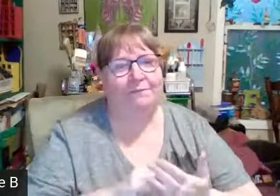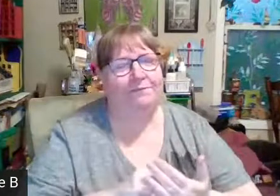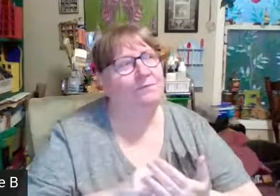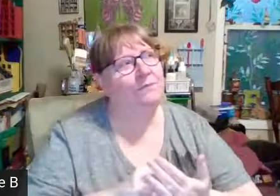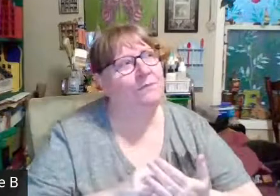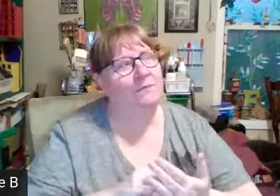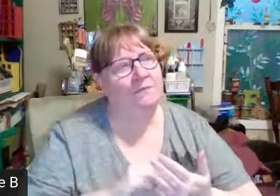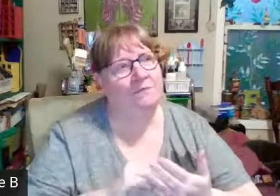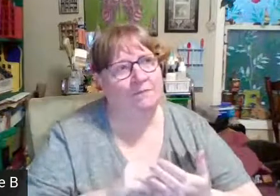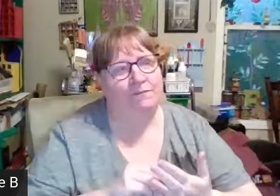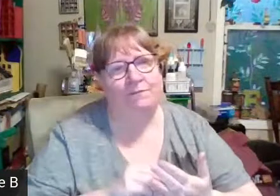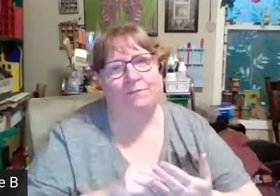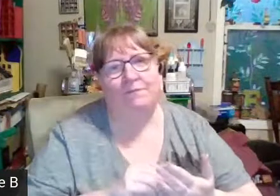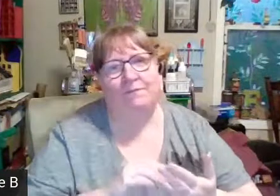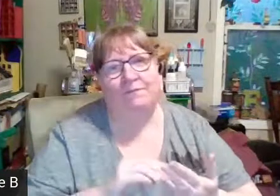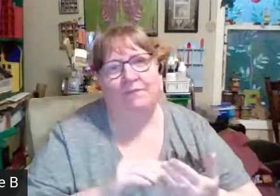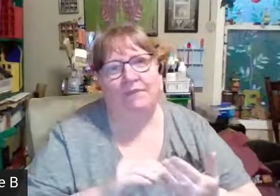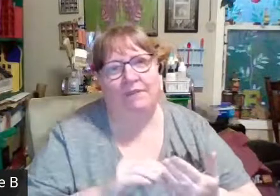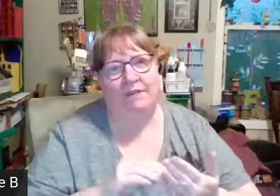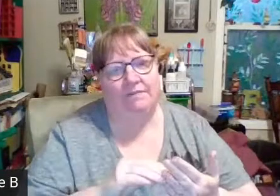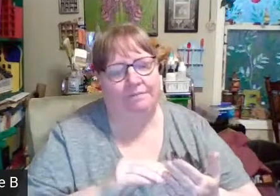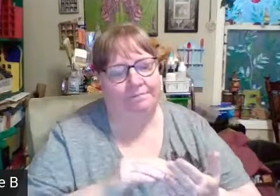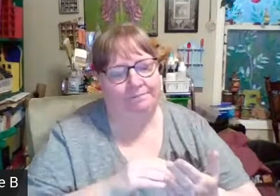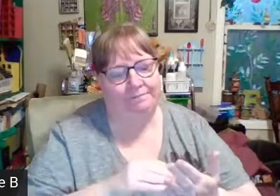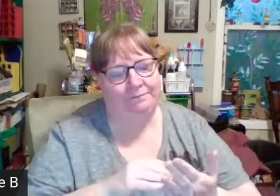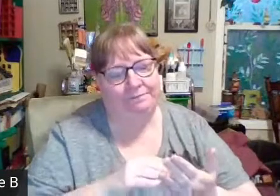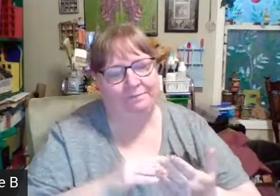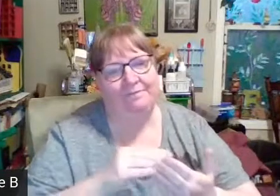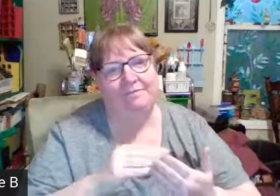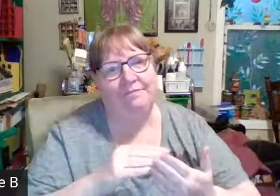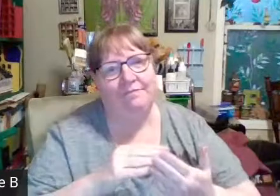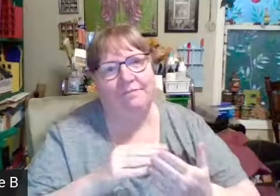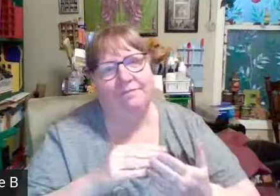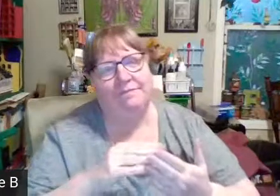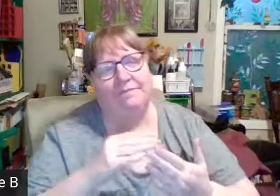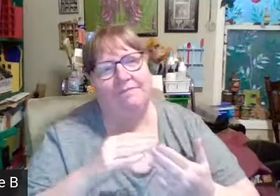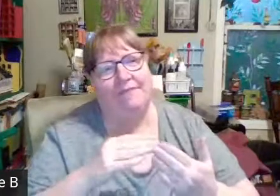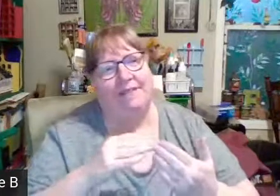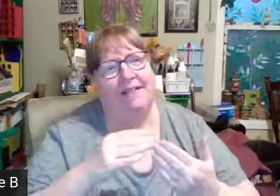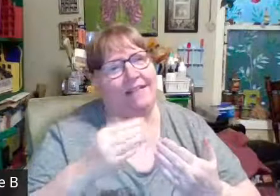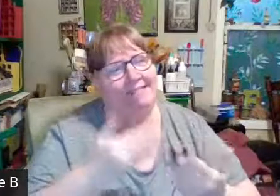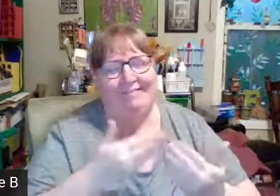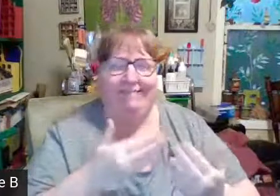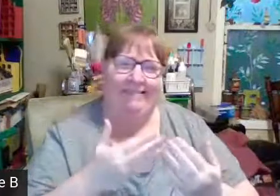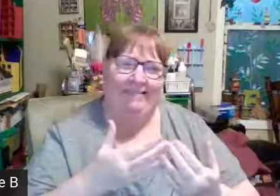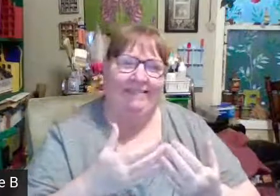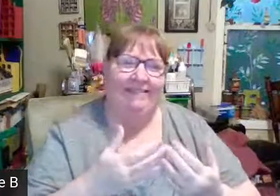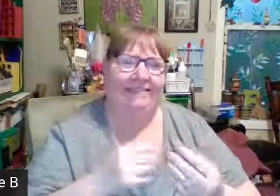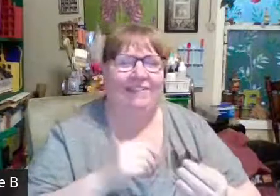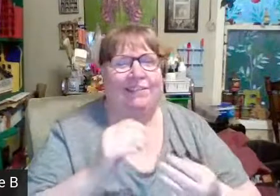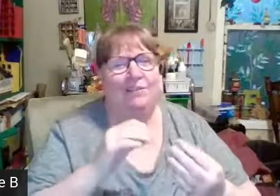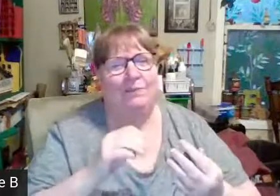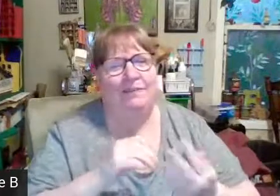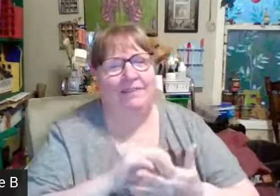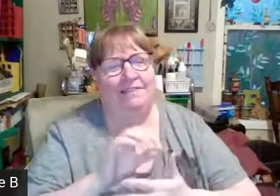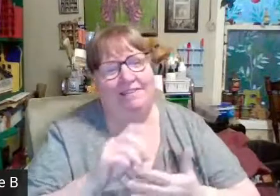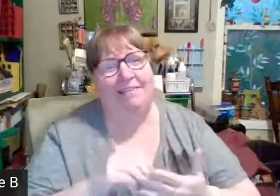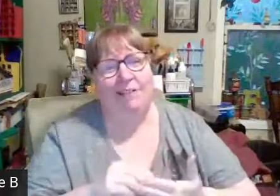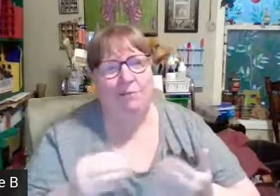person went well over the $43 in their package. This person is a little skinny. It's a little skinny, and it was only down in the